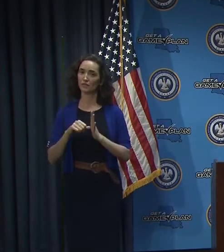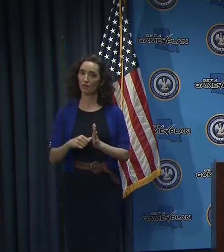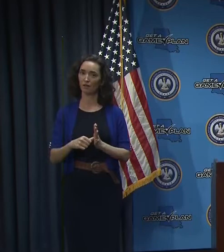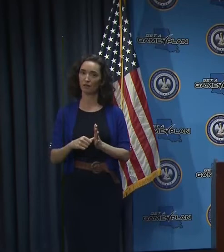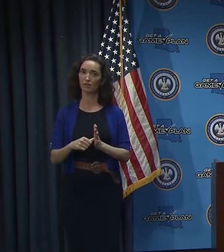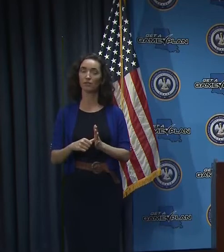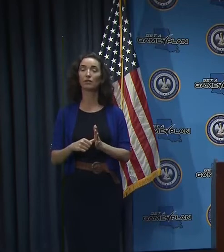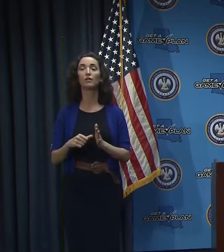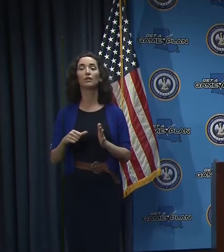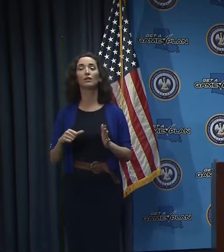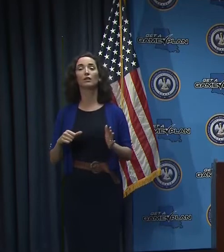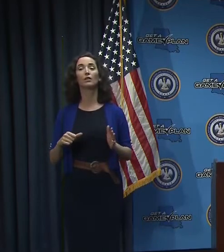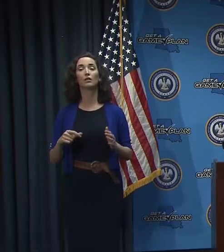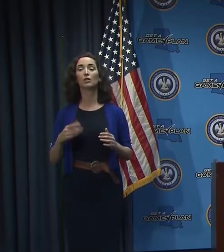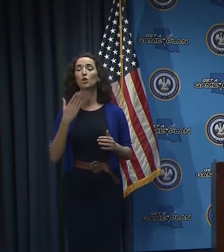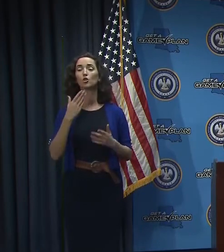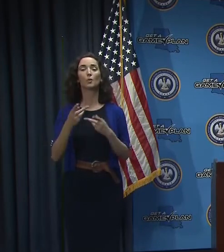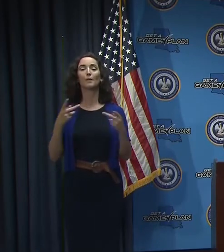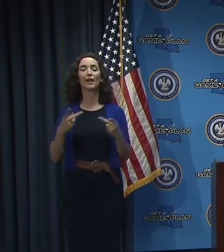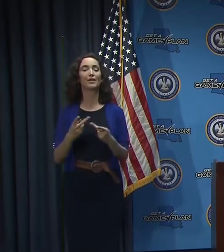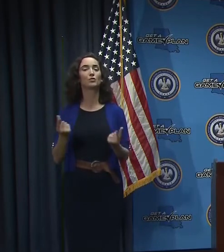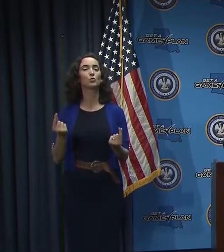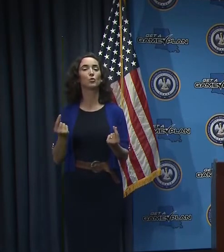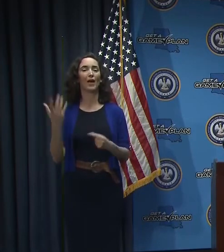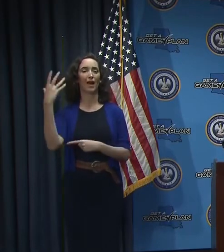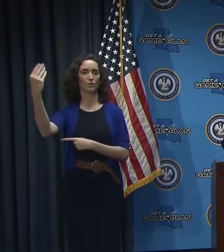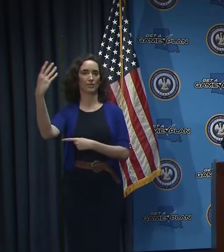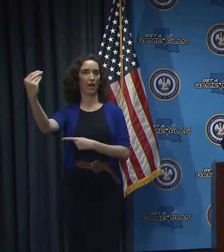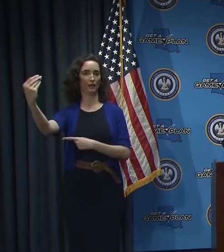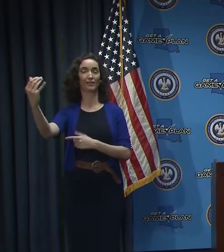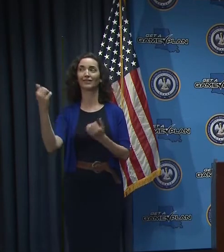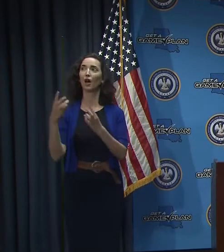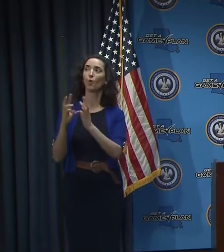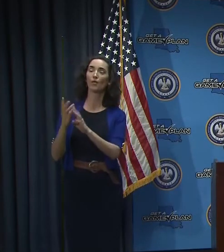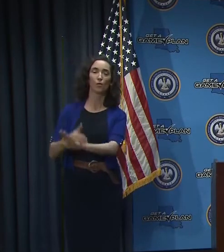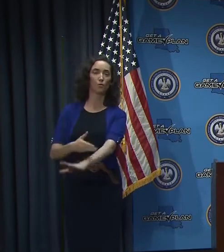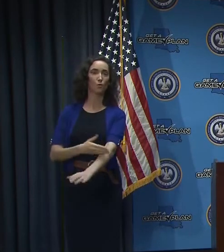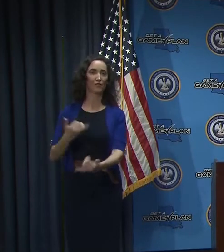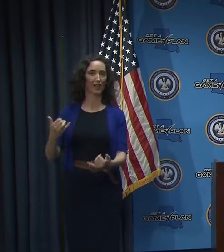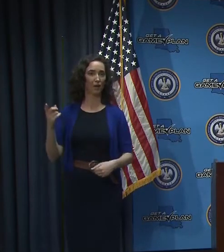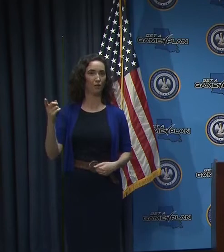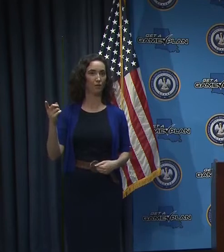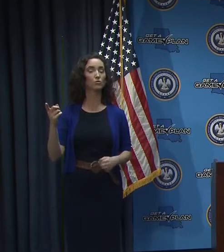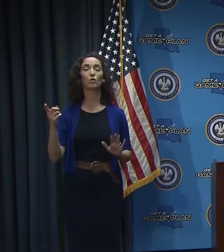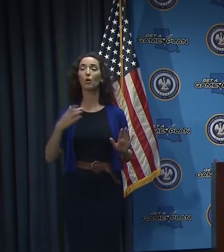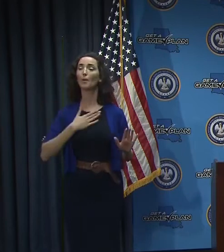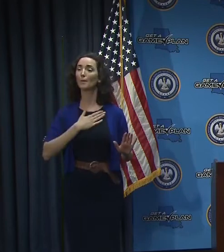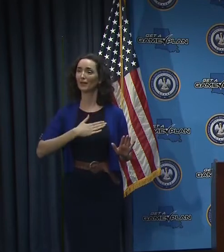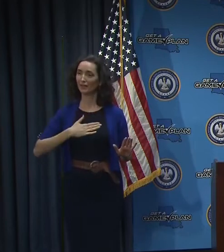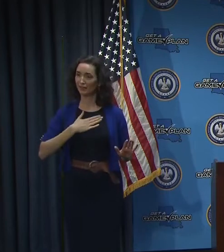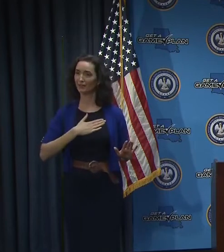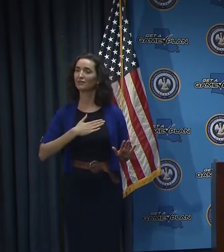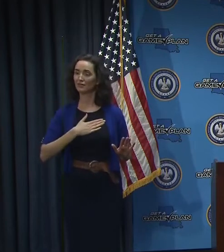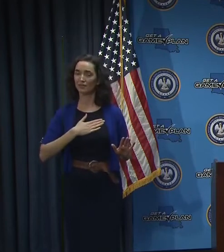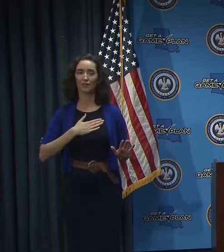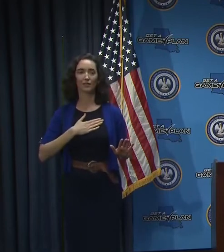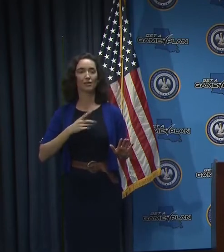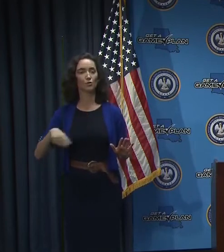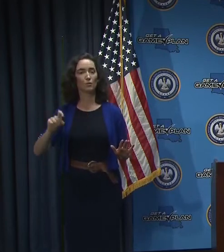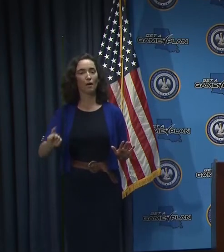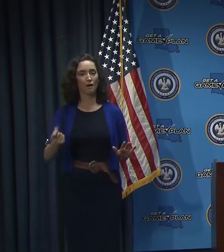it's safe to be, and that's outdoors. And I think especially as the weather's improving, we do want to encourage people to understand that there's a difference between